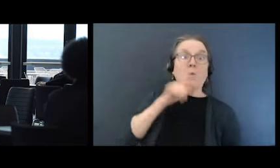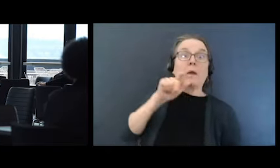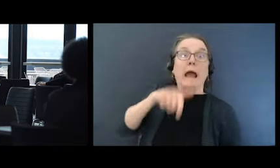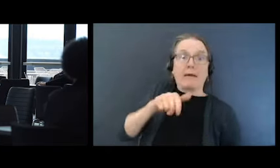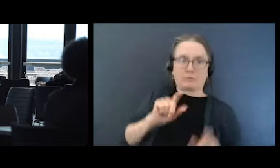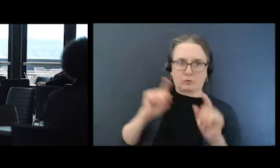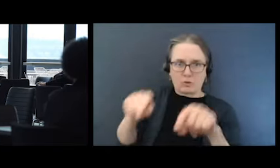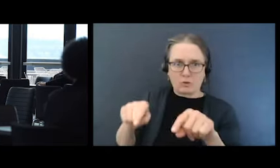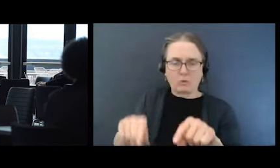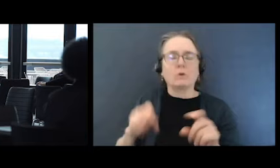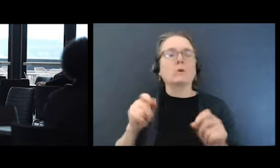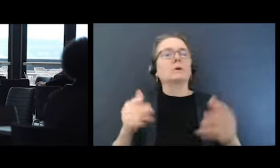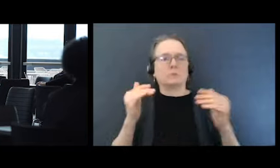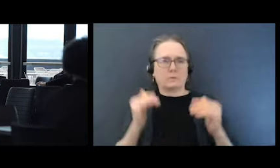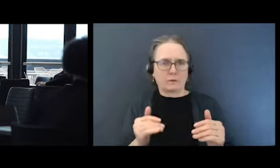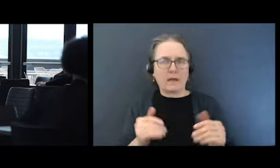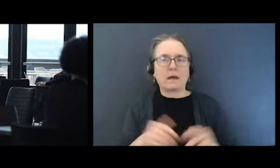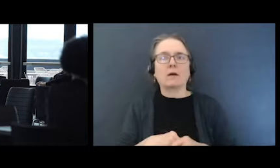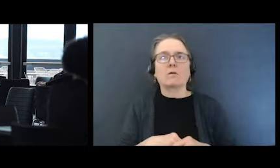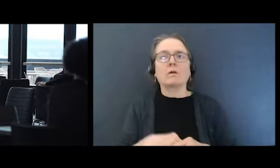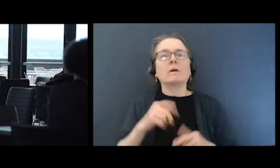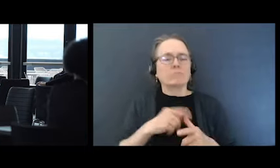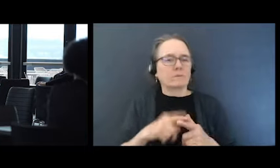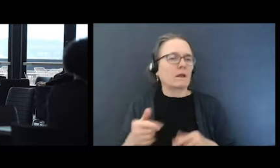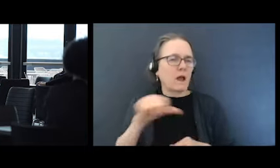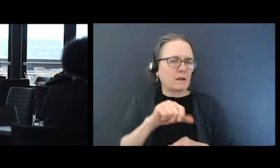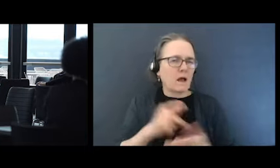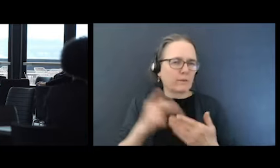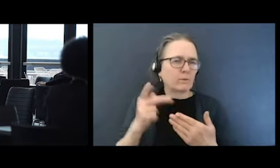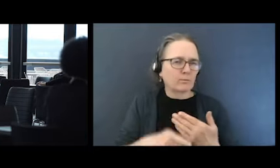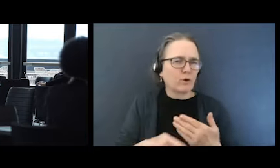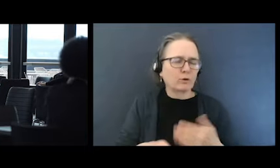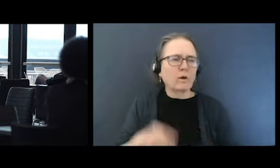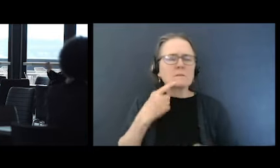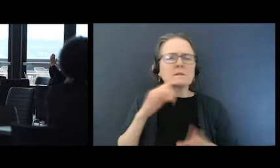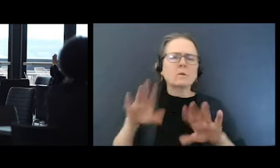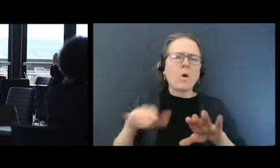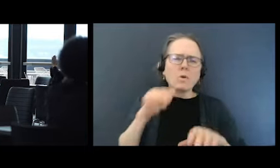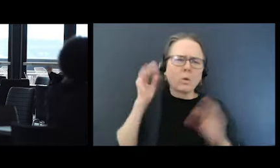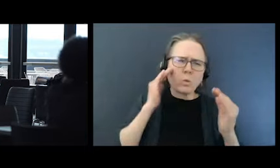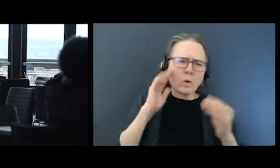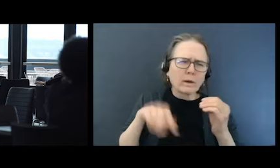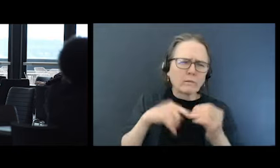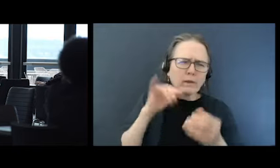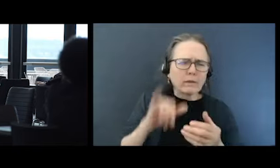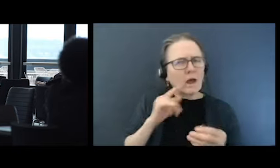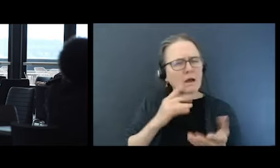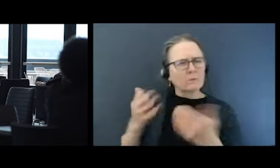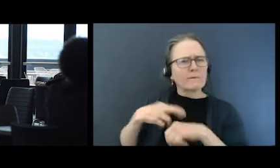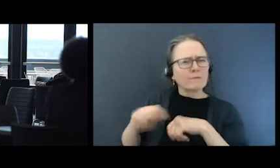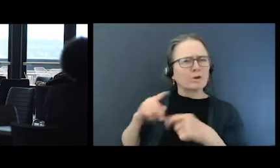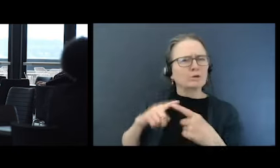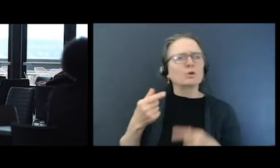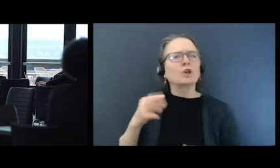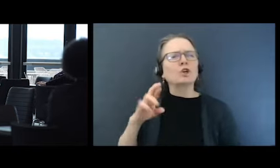I'm a grant reviewer for that program. And so every single time I review a grant, I say, tell me